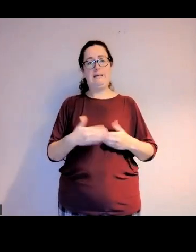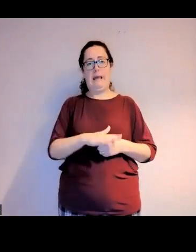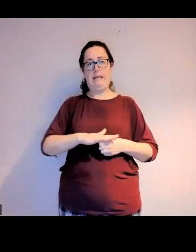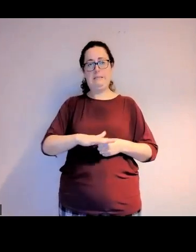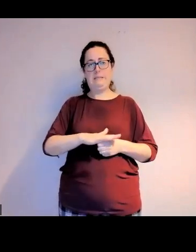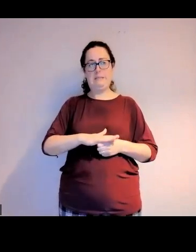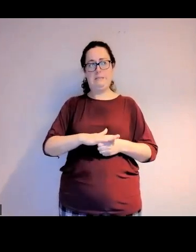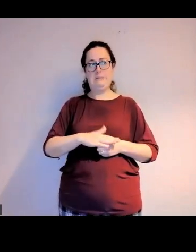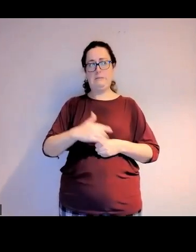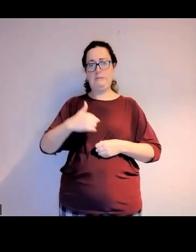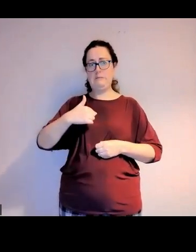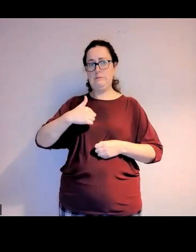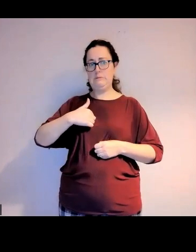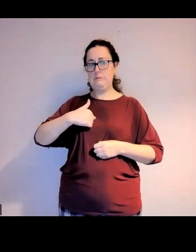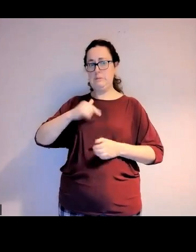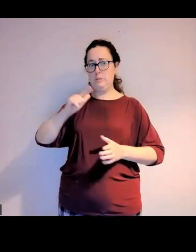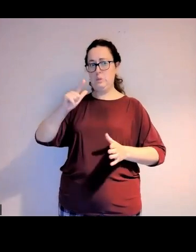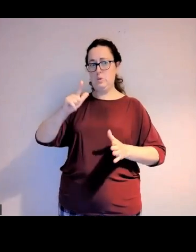late?